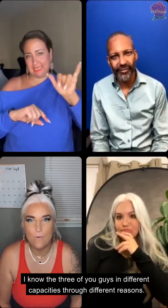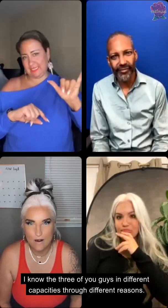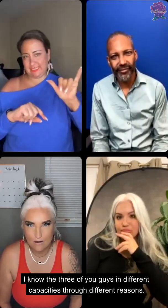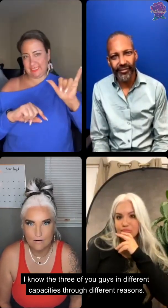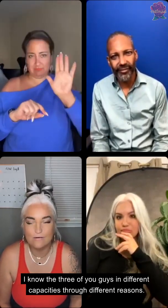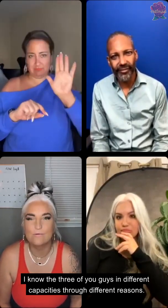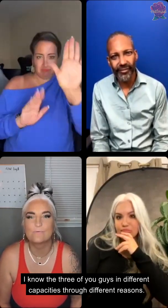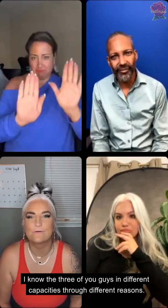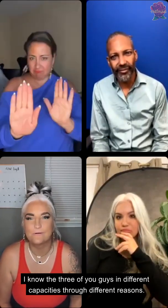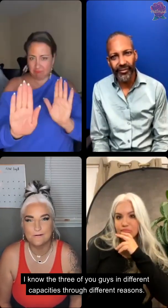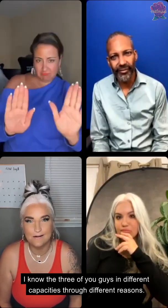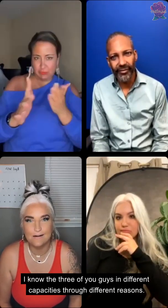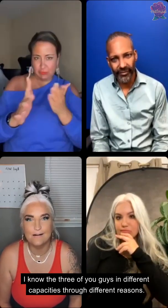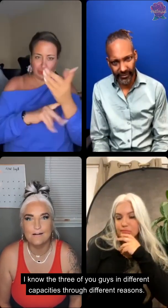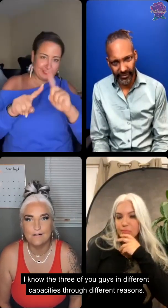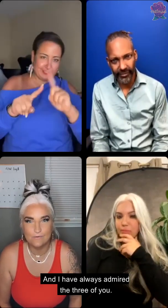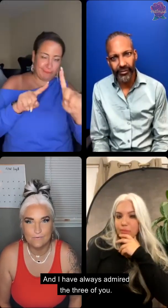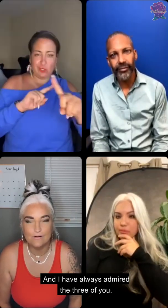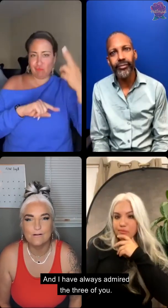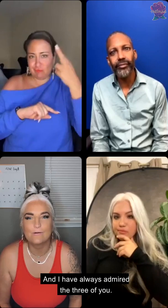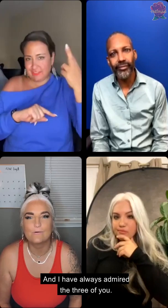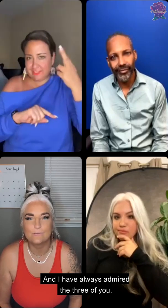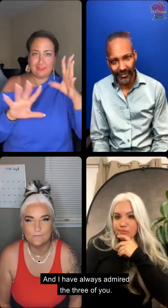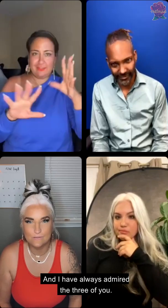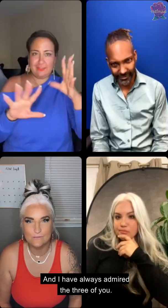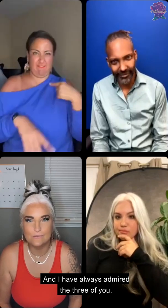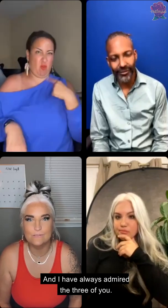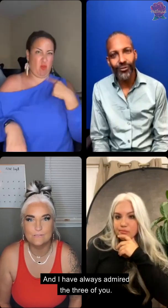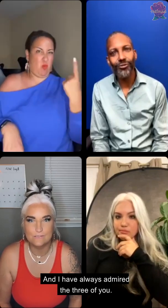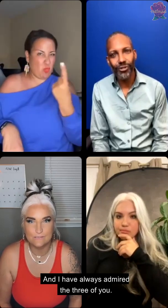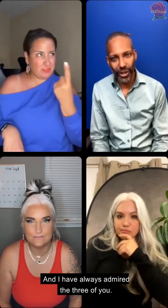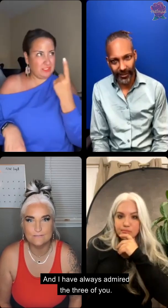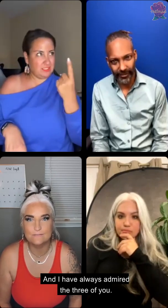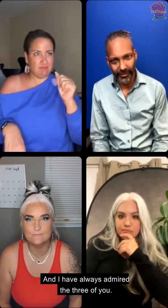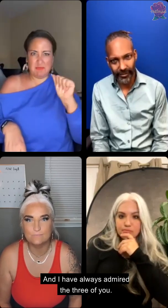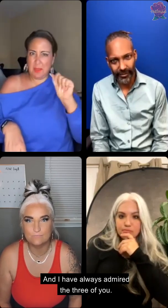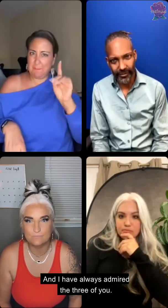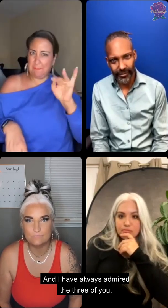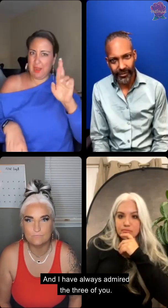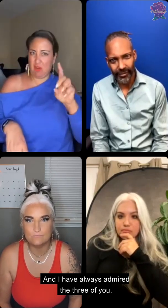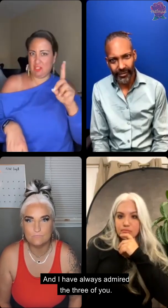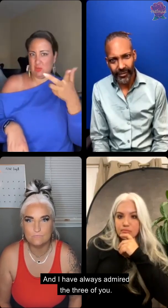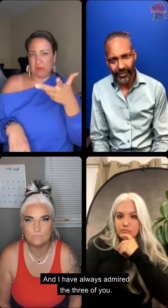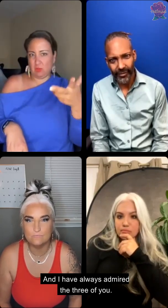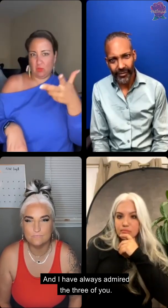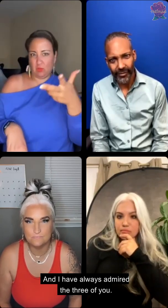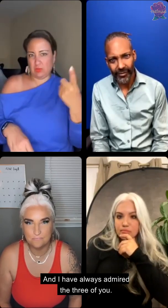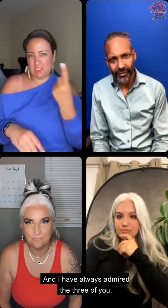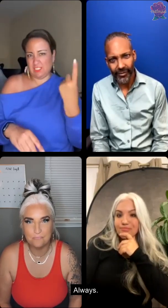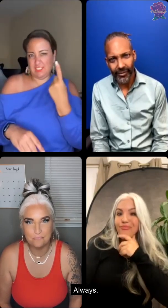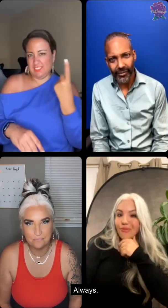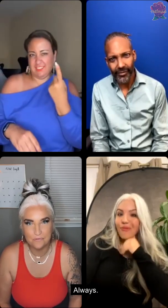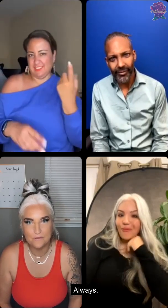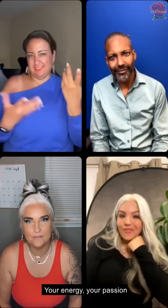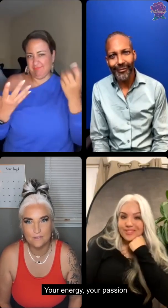I know the three of you guys in different capacities through different reasons, and I have always admired the three of you. Always.